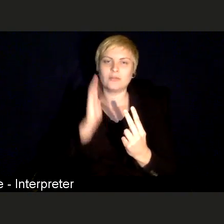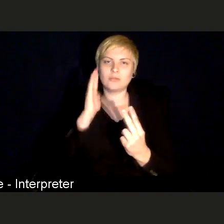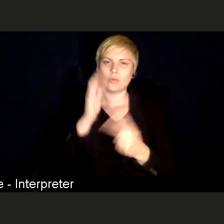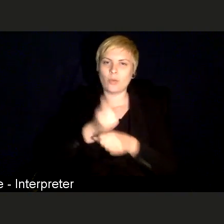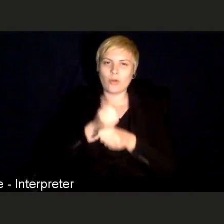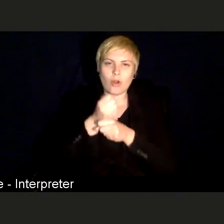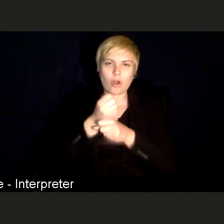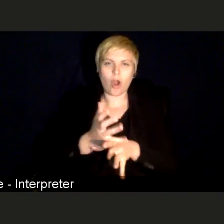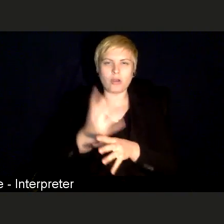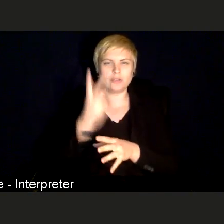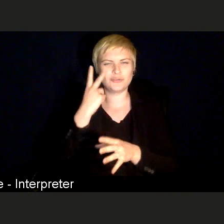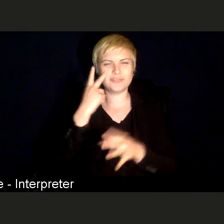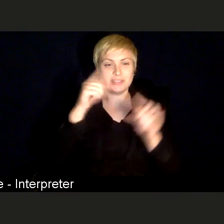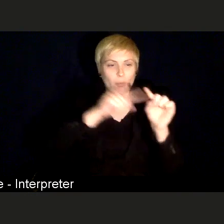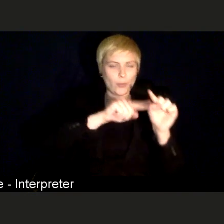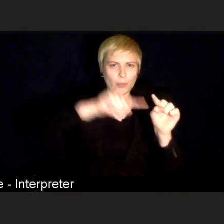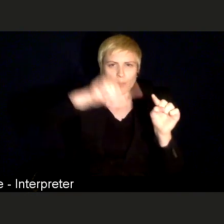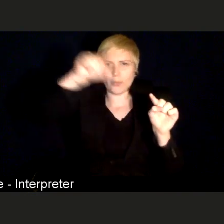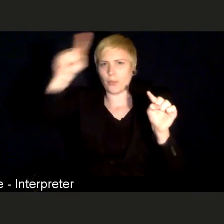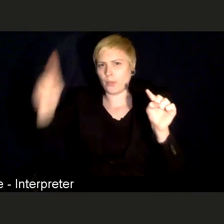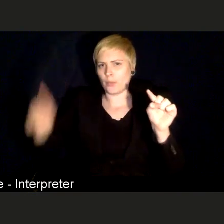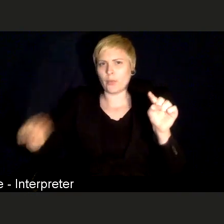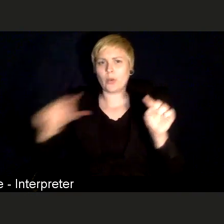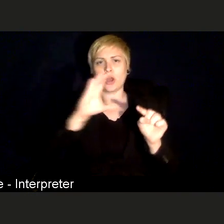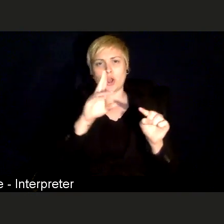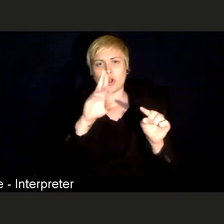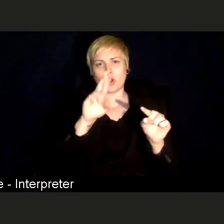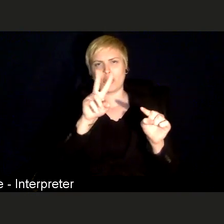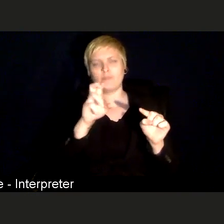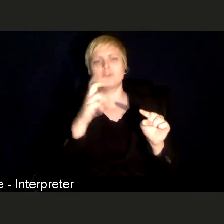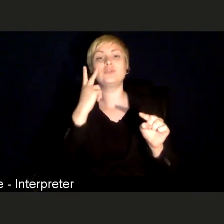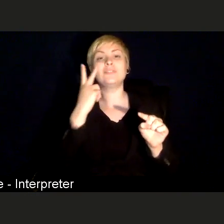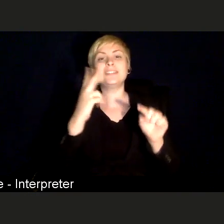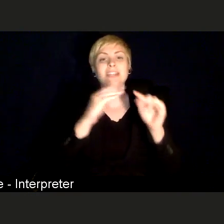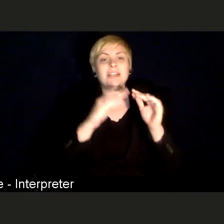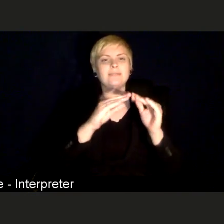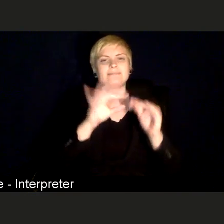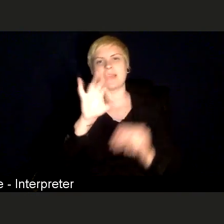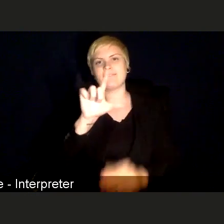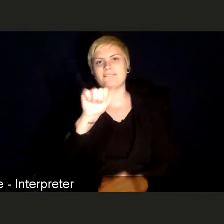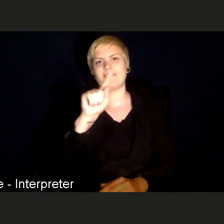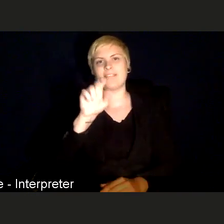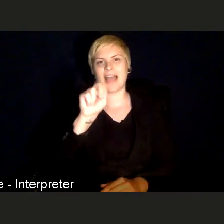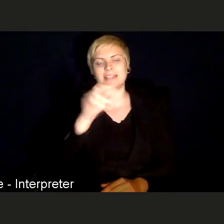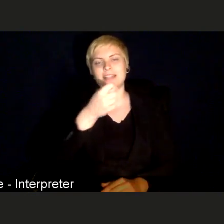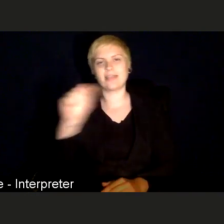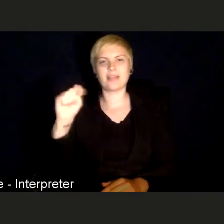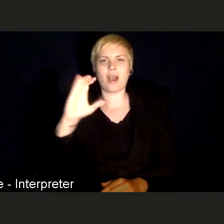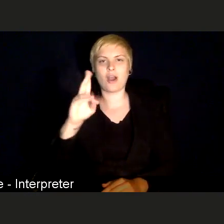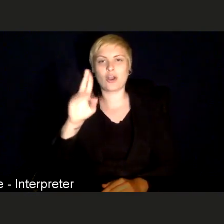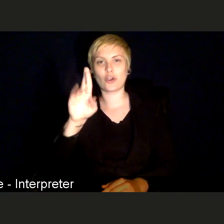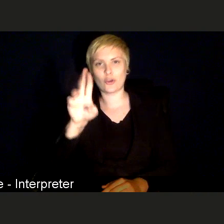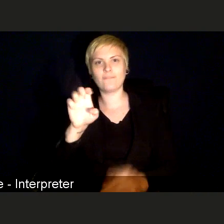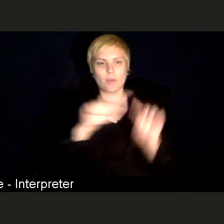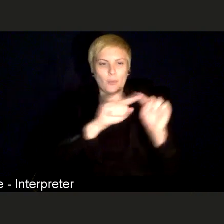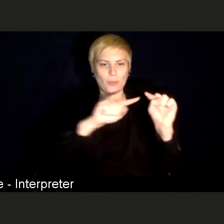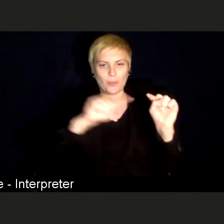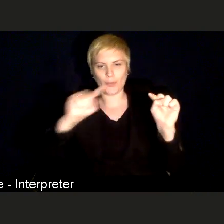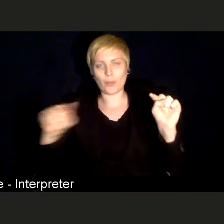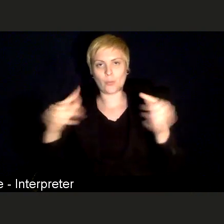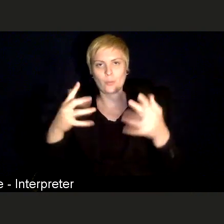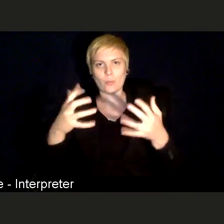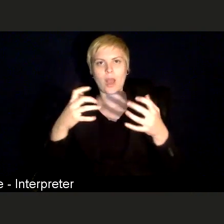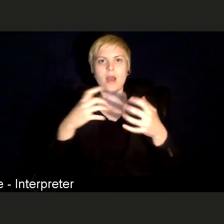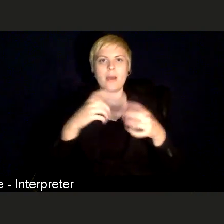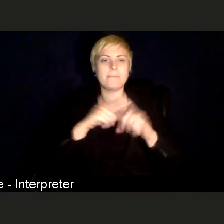curve. You've all seen the flatten the curve discussions, I'm sure, in the news. The steeper the curve, the